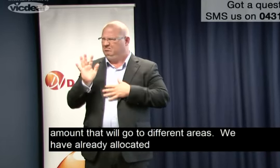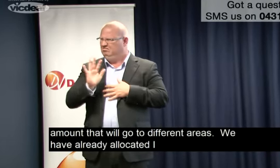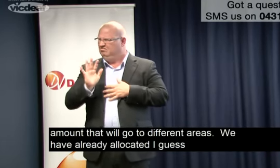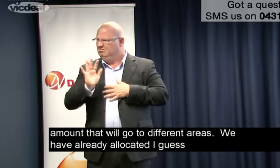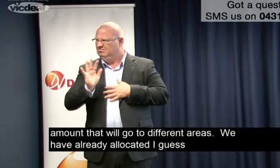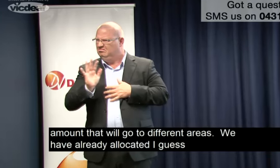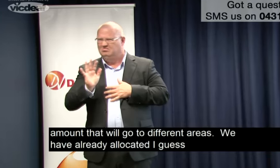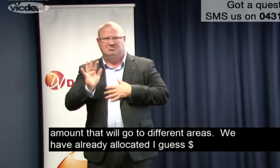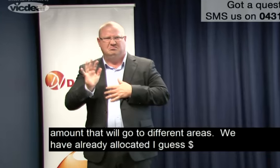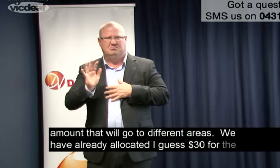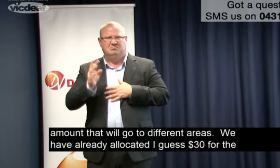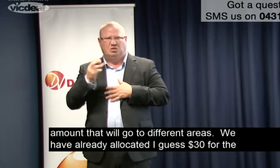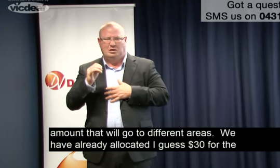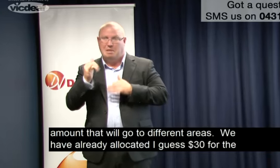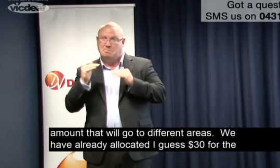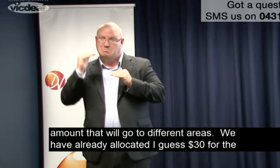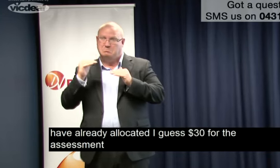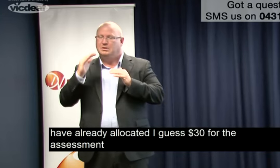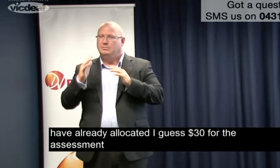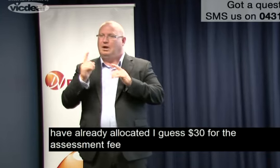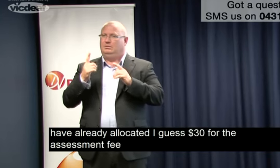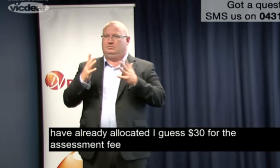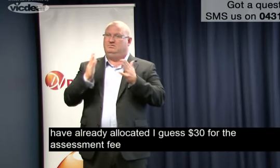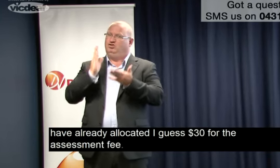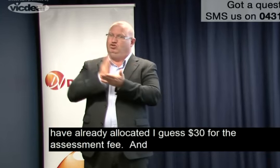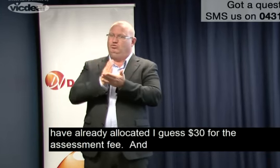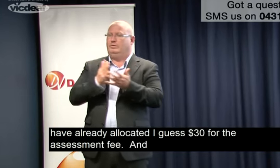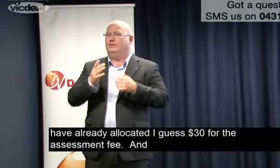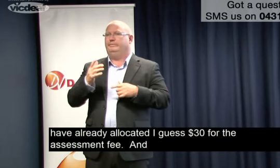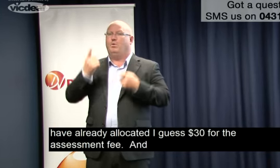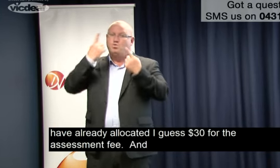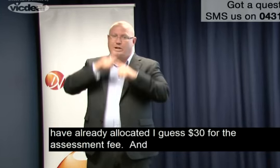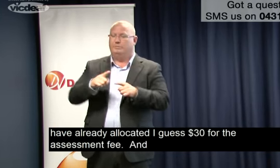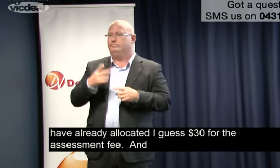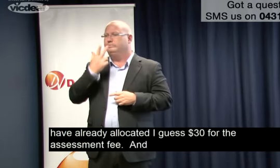fee out of that amount approximately, and maybe slightly more.